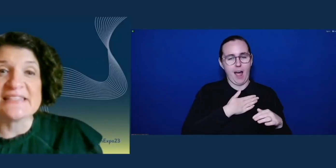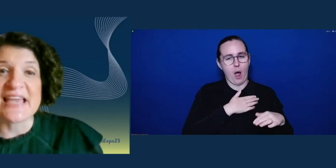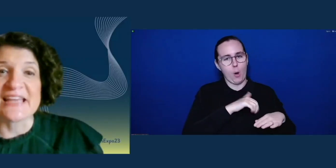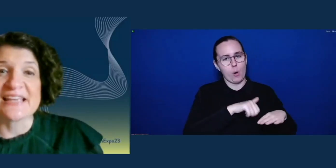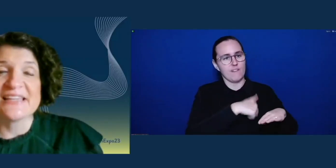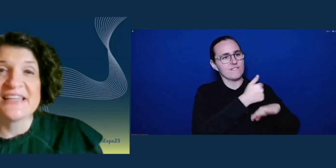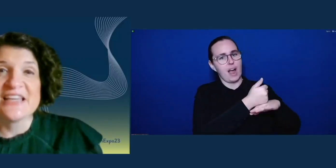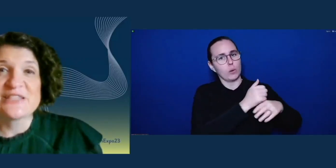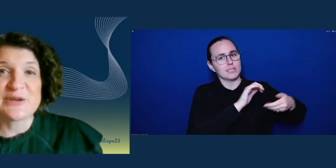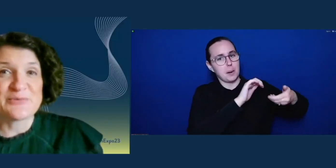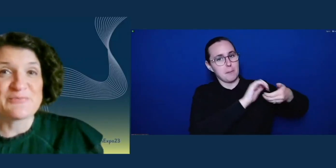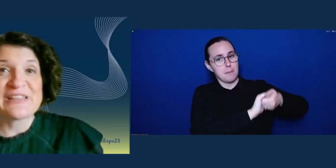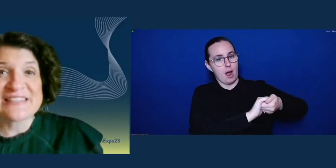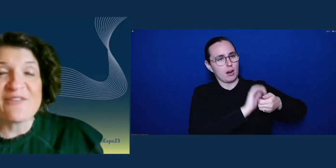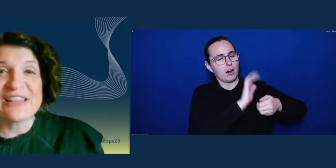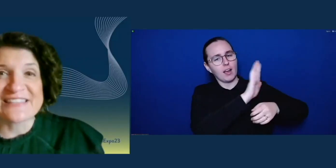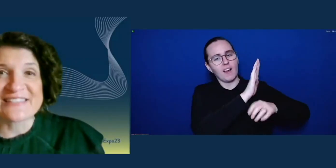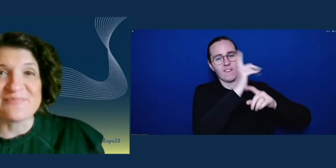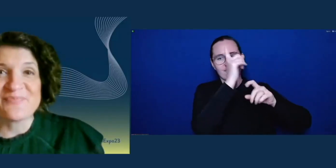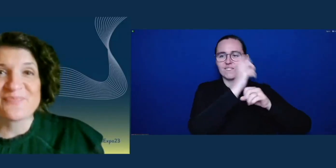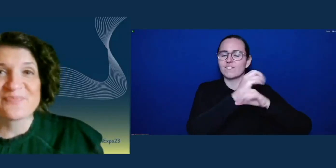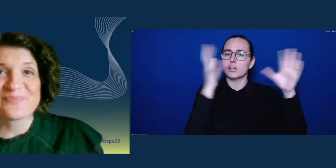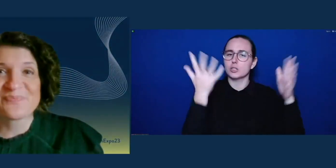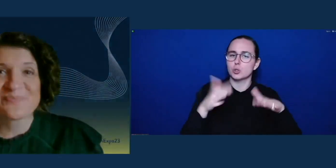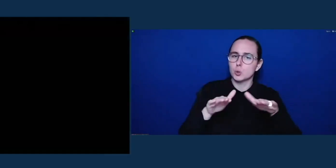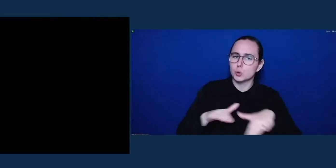and EdTech. So let's have a listen.